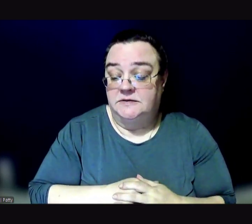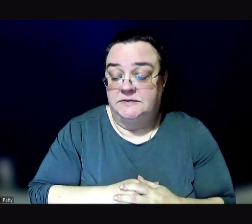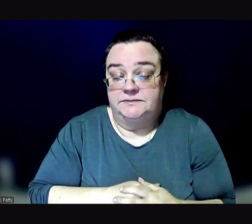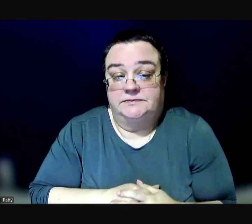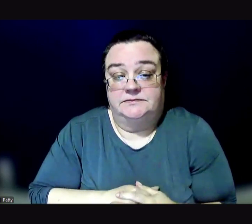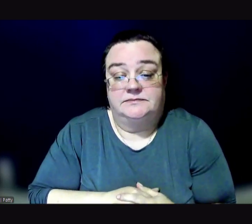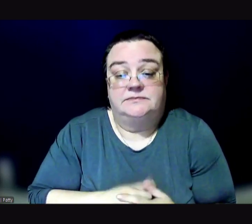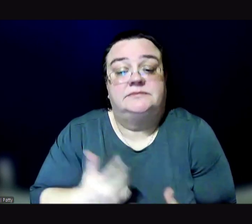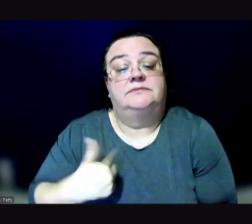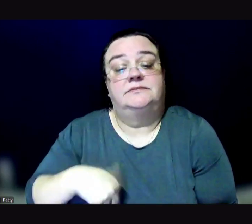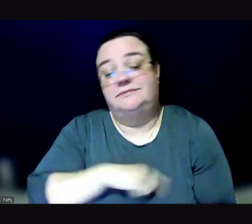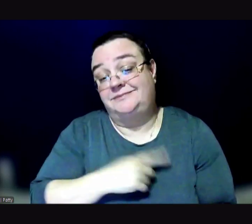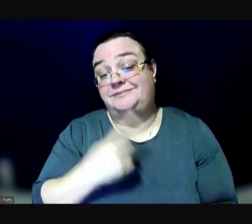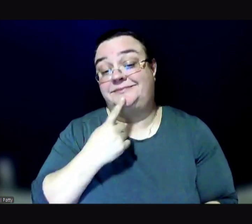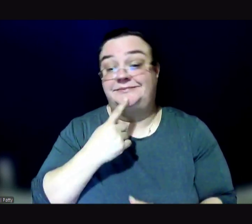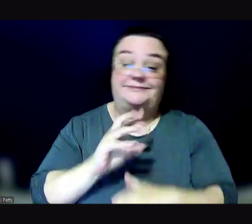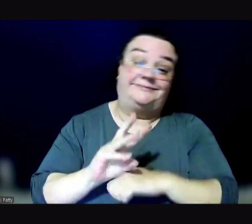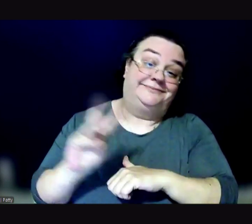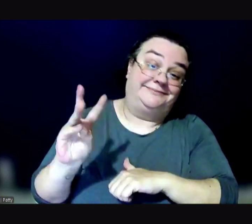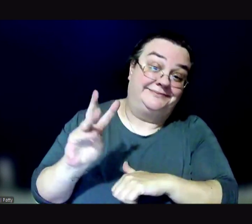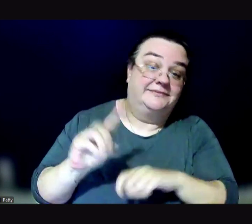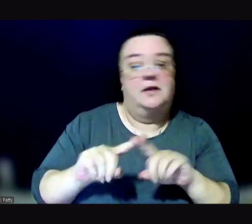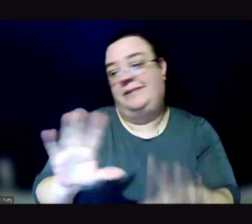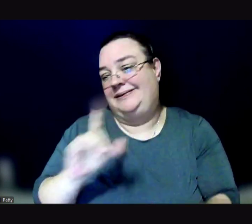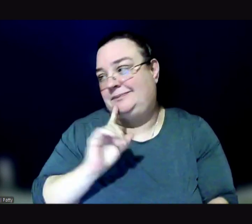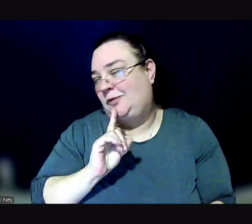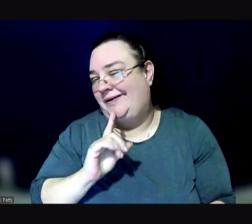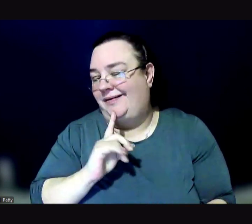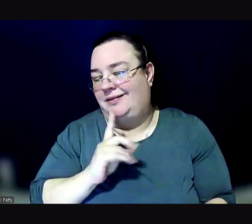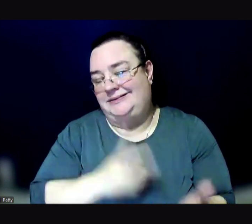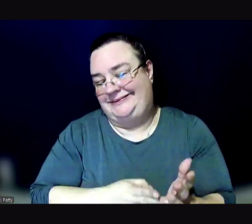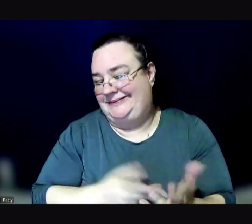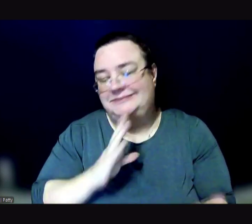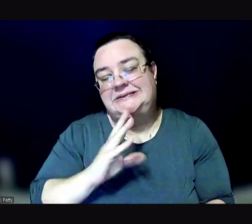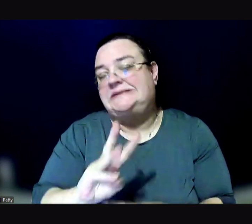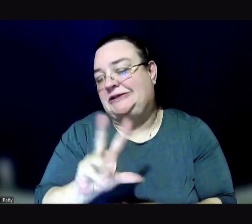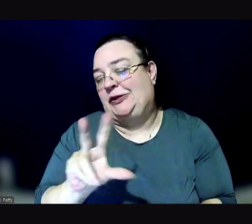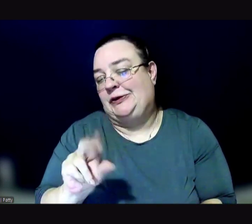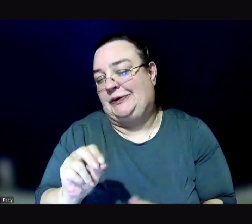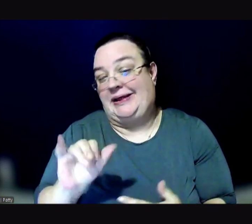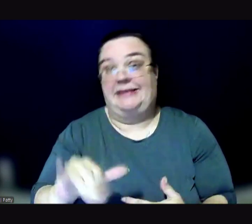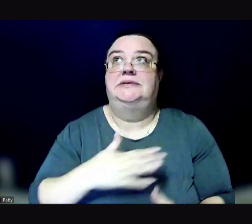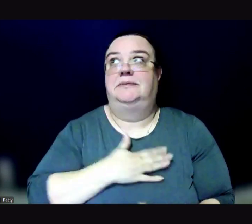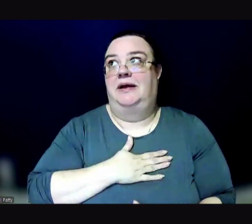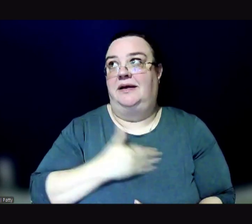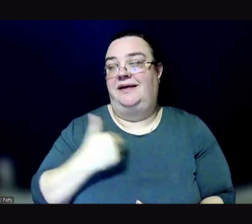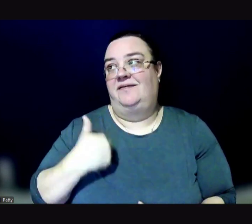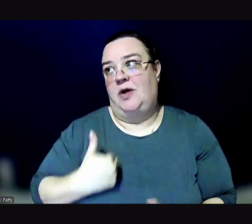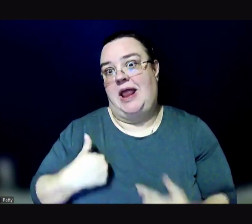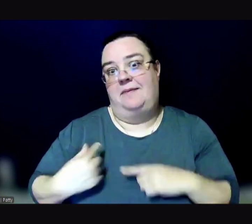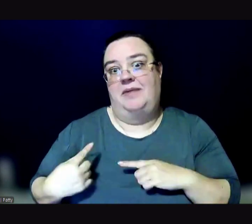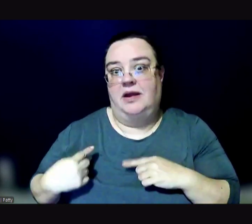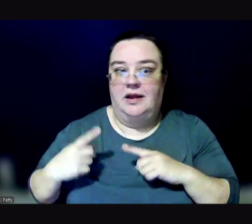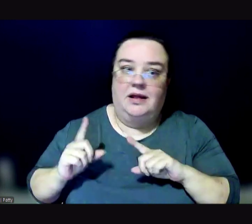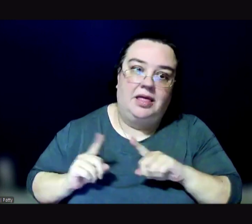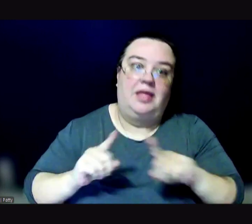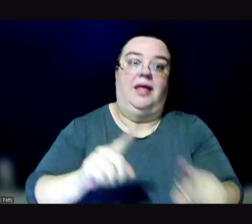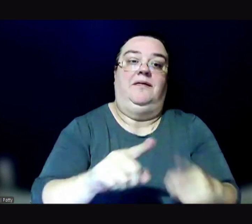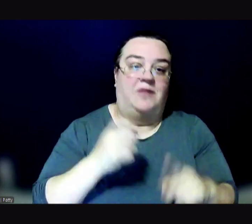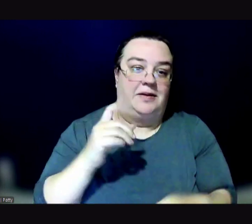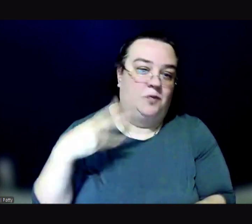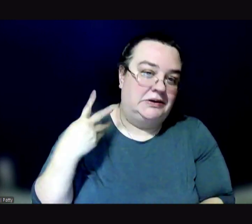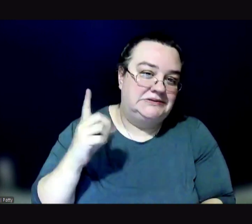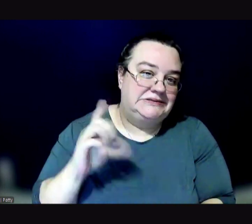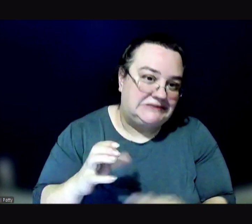We say 6 o'clock, but let's be real, 6:30. That's my fault. I come from DC all the time, so I already know how that